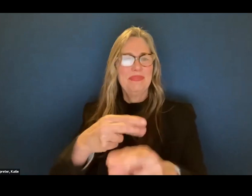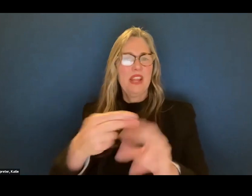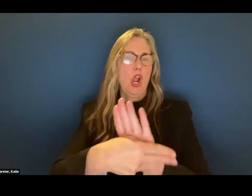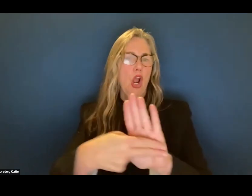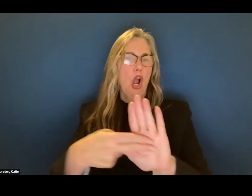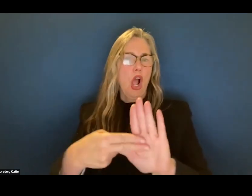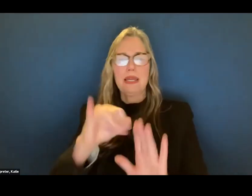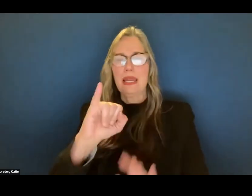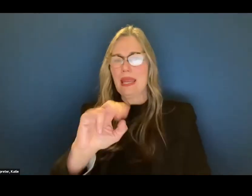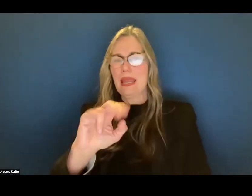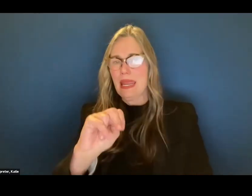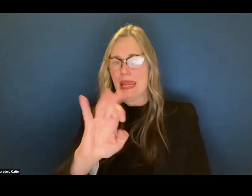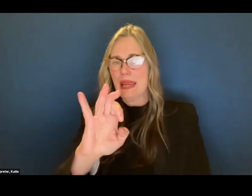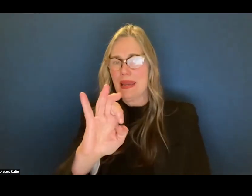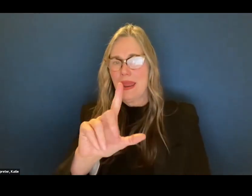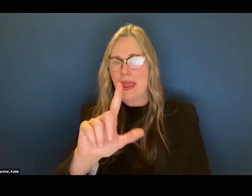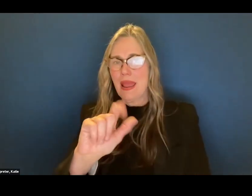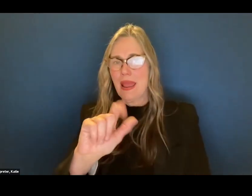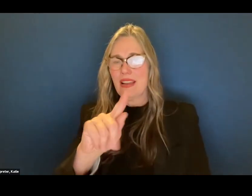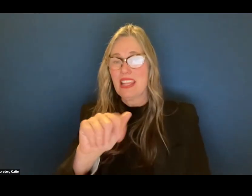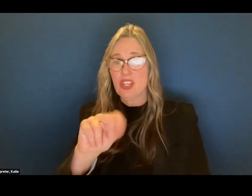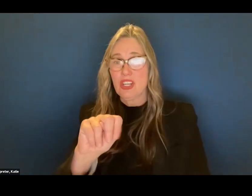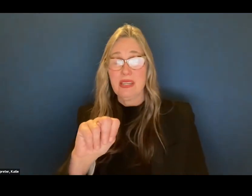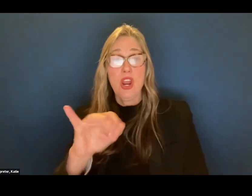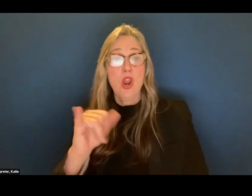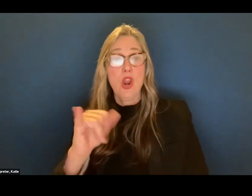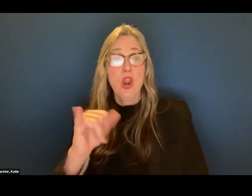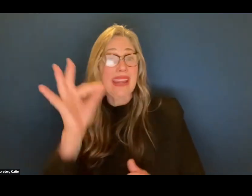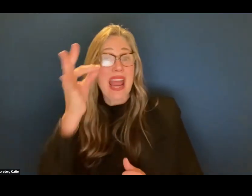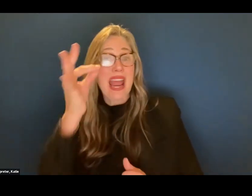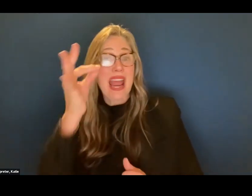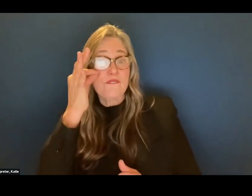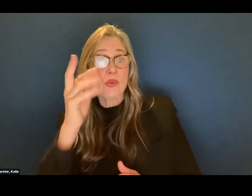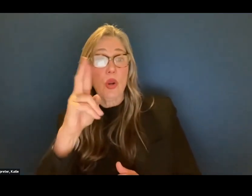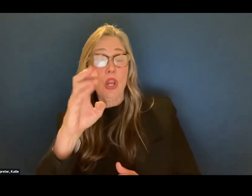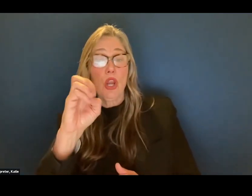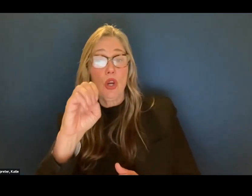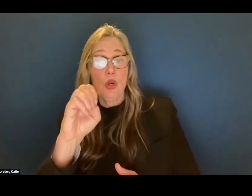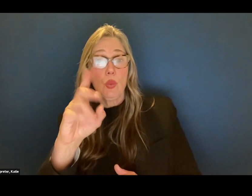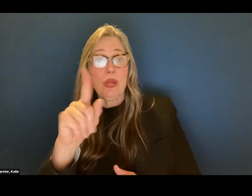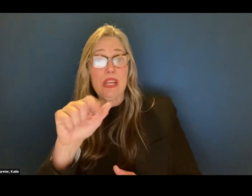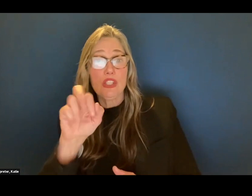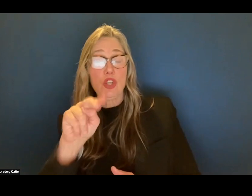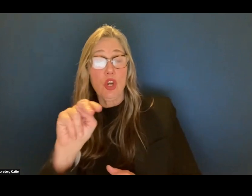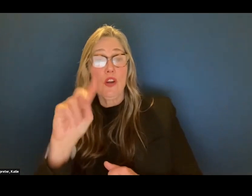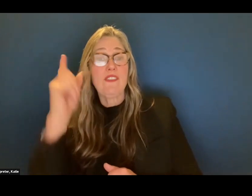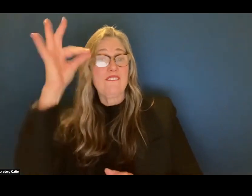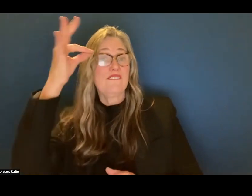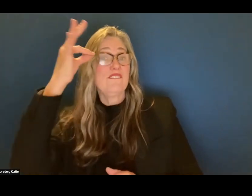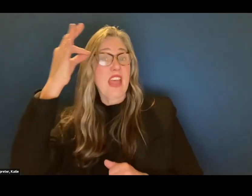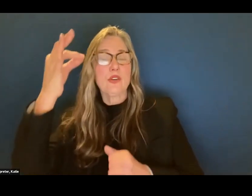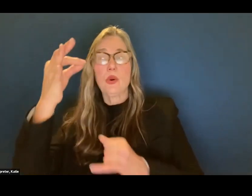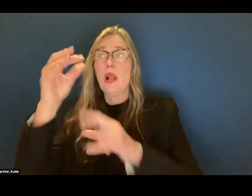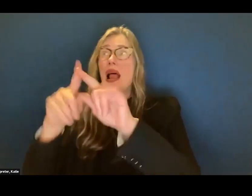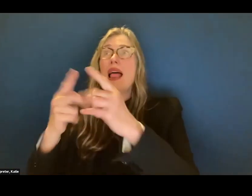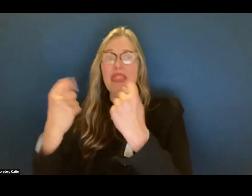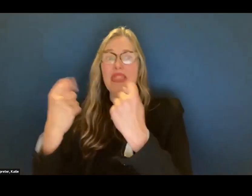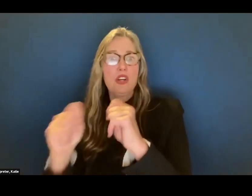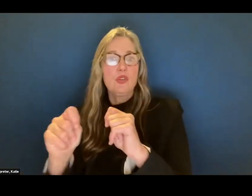the Federal Reserve, they're trying to slow our economy, right? They're trying to do this by increasing the interest